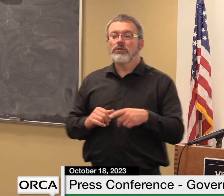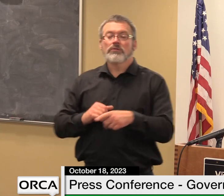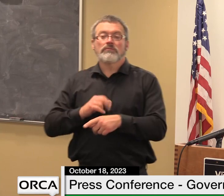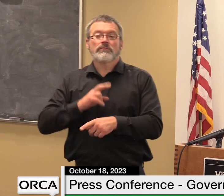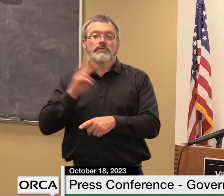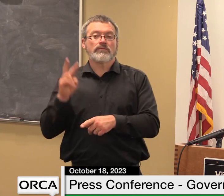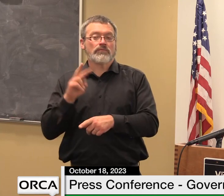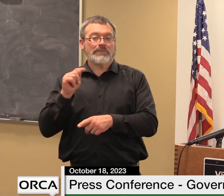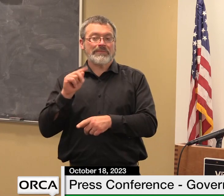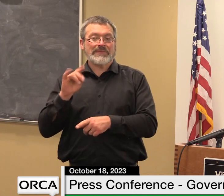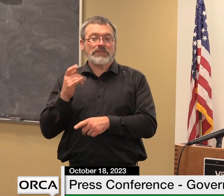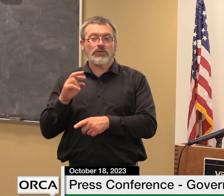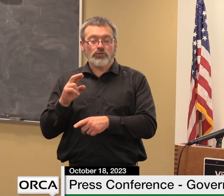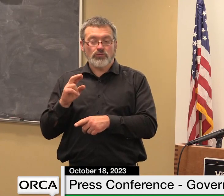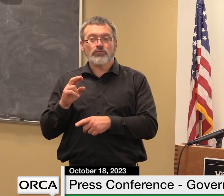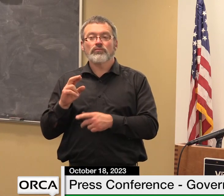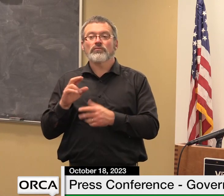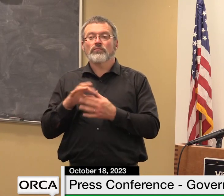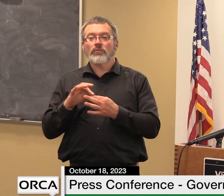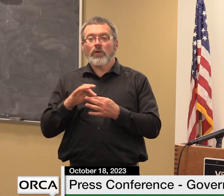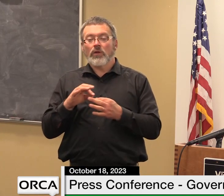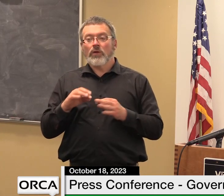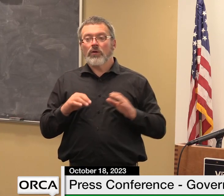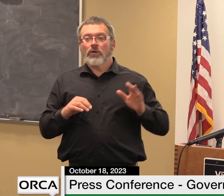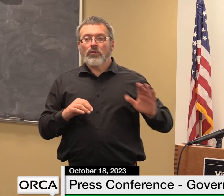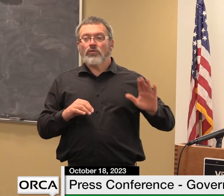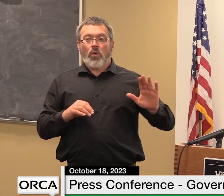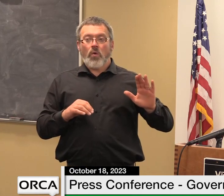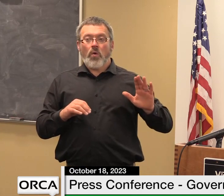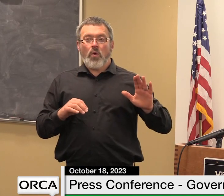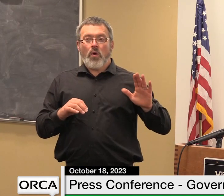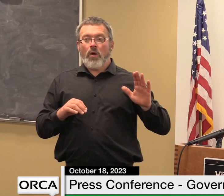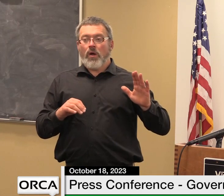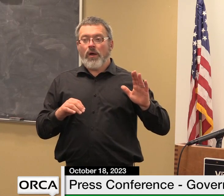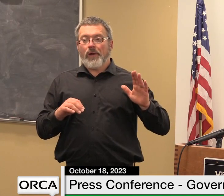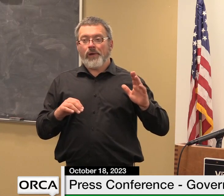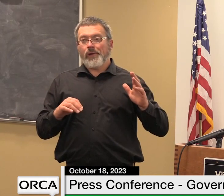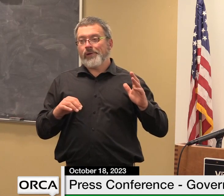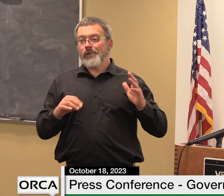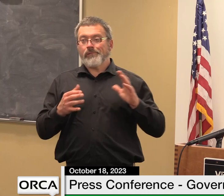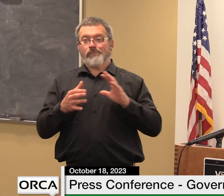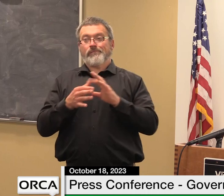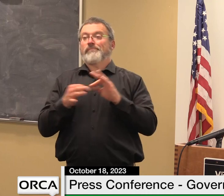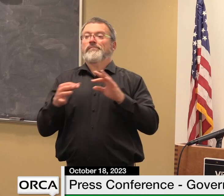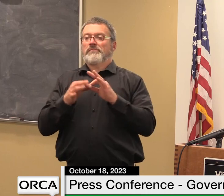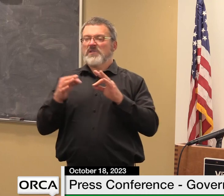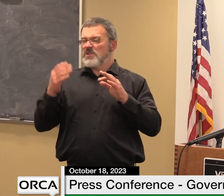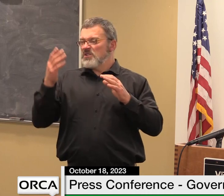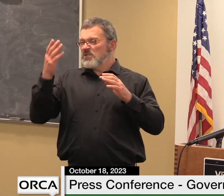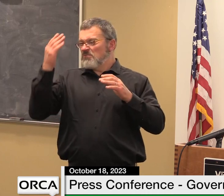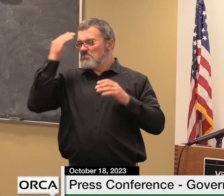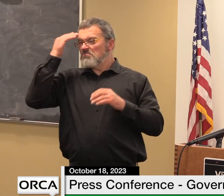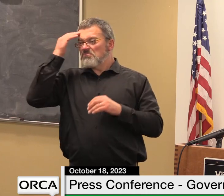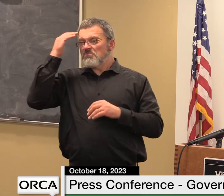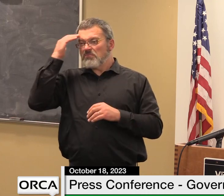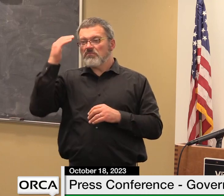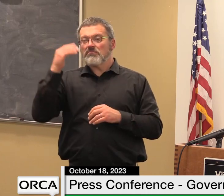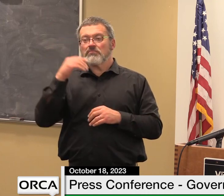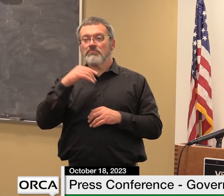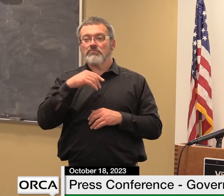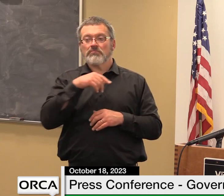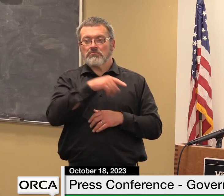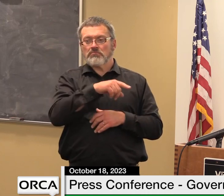Part of your, I think what you're well known for is being willing to criticize your own party, right? Criticize your